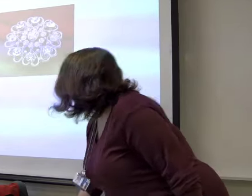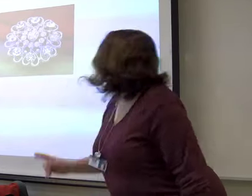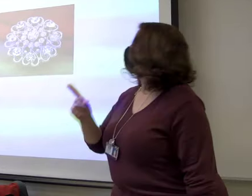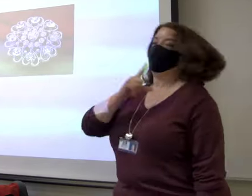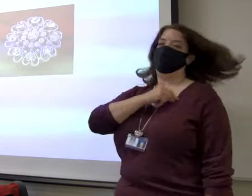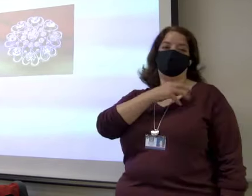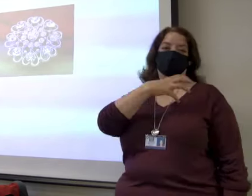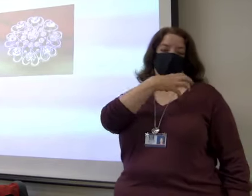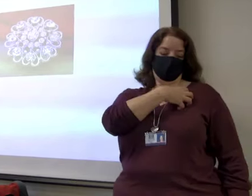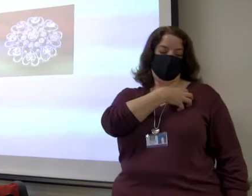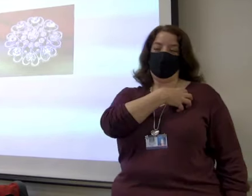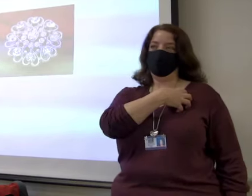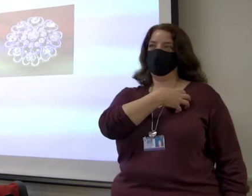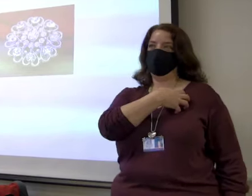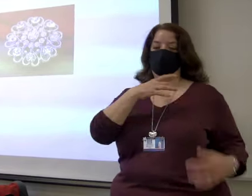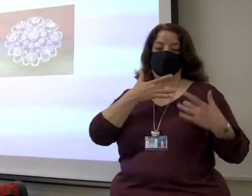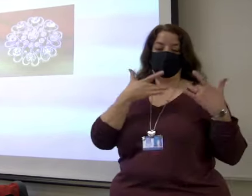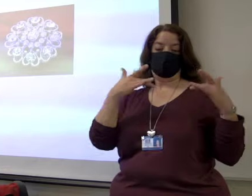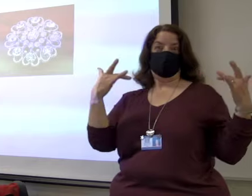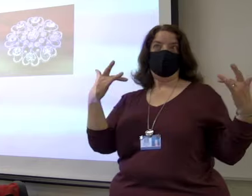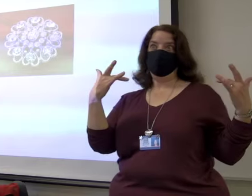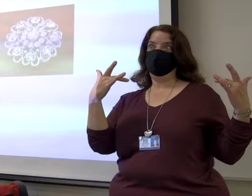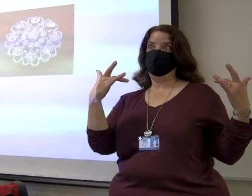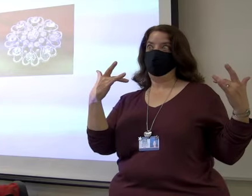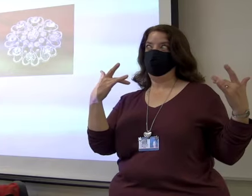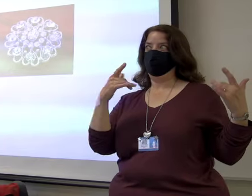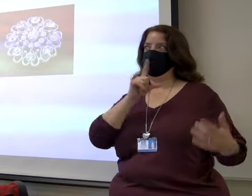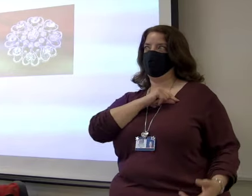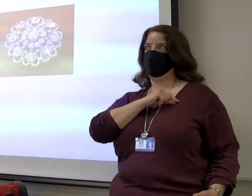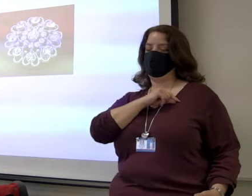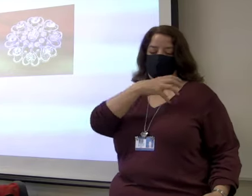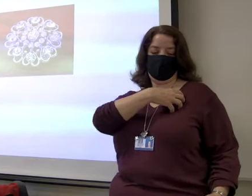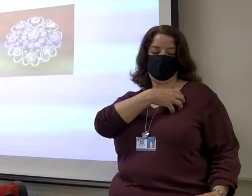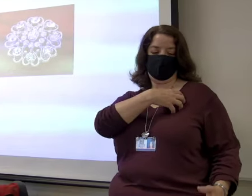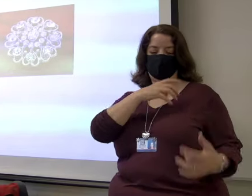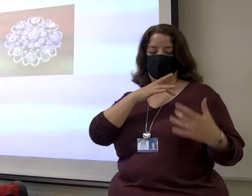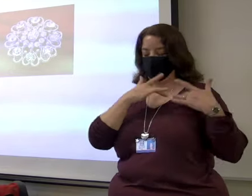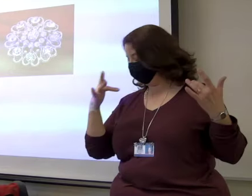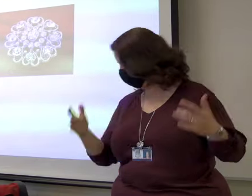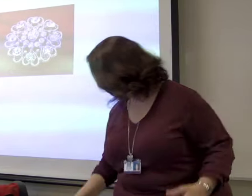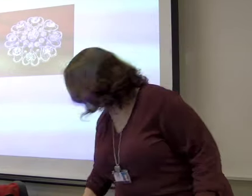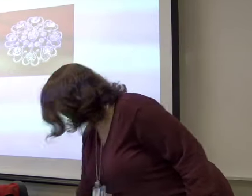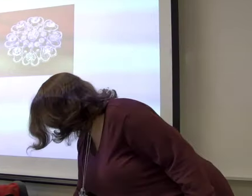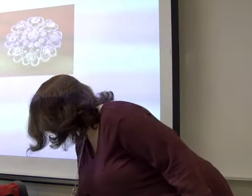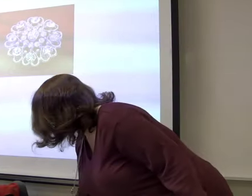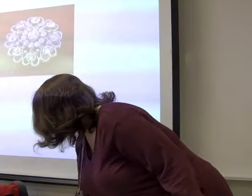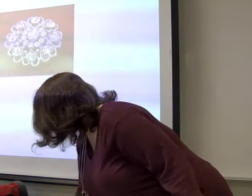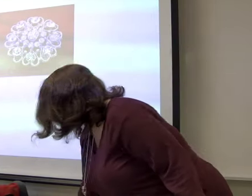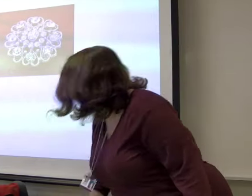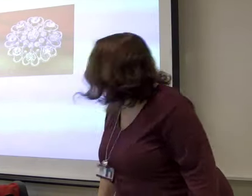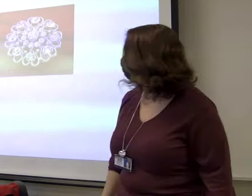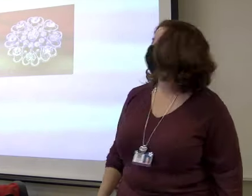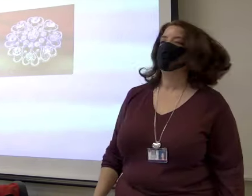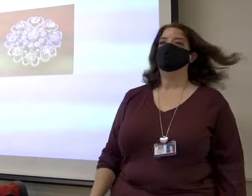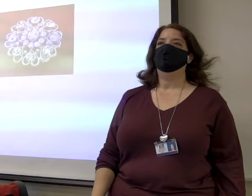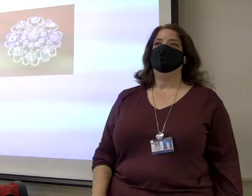So this brooch is big and shiny, right? So start with the pin and then it's big and sparkly.